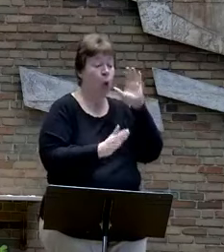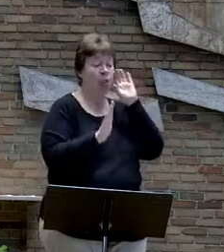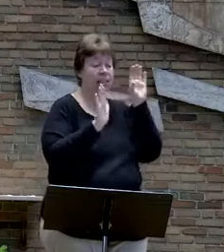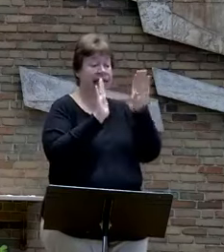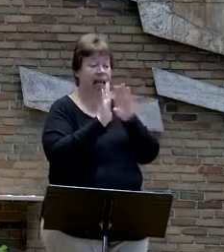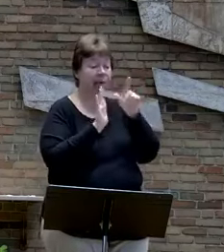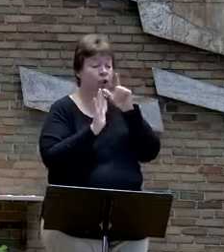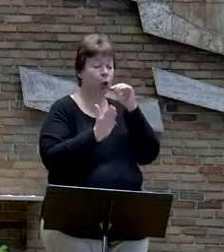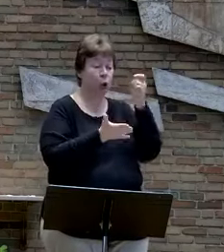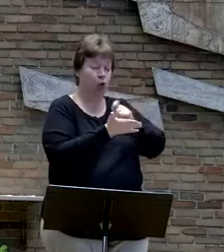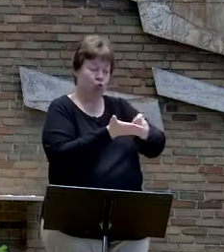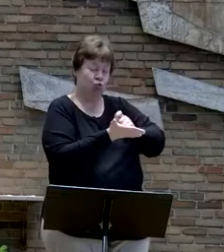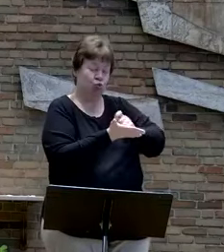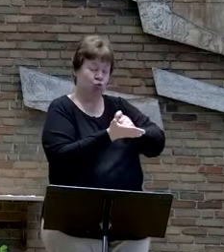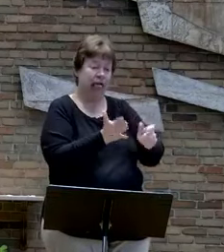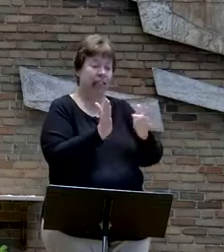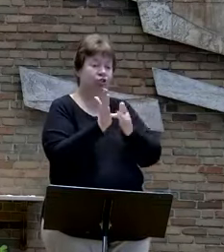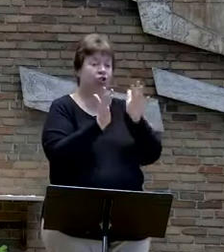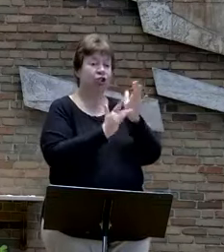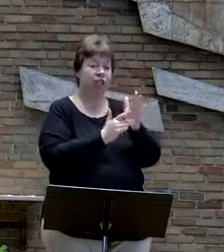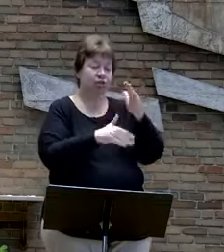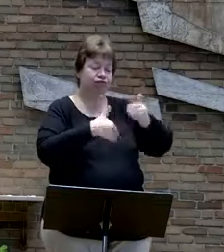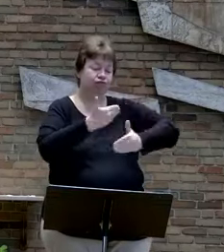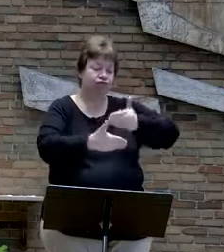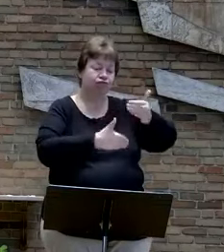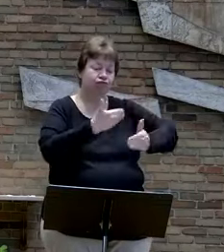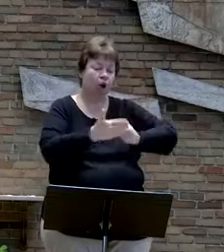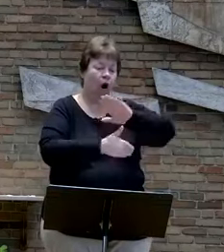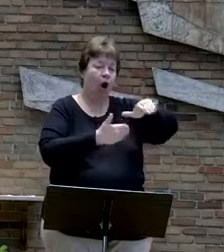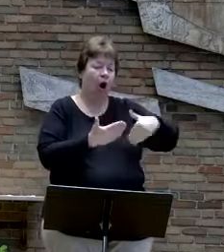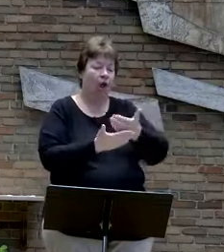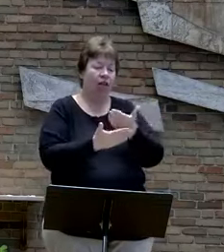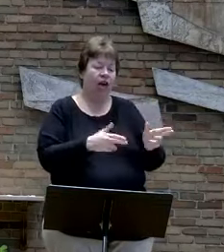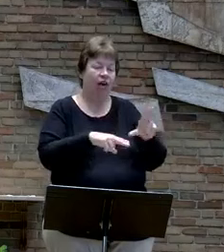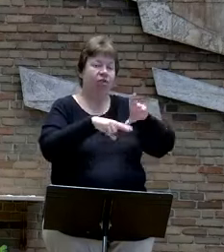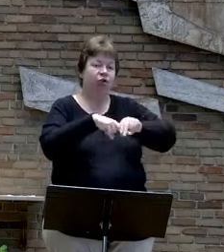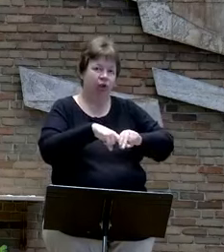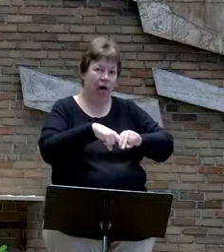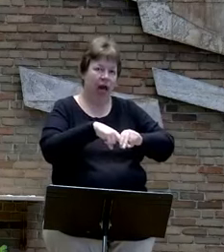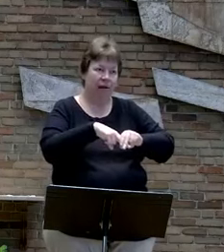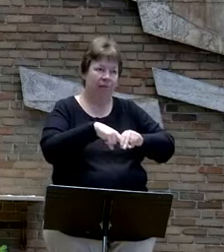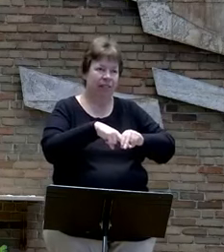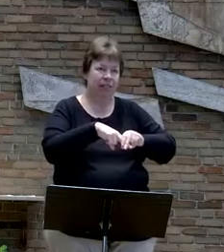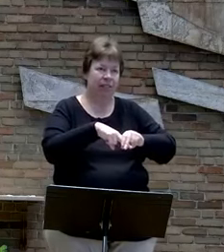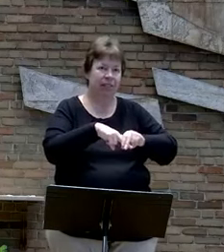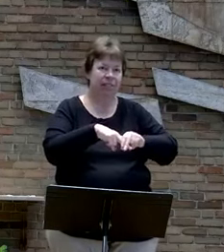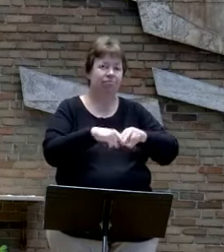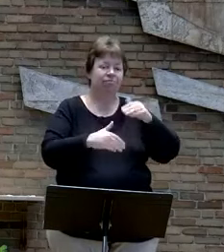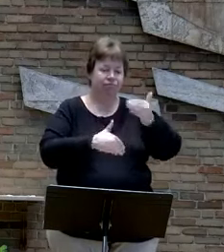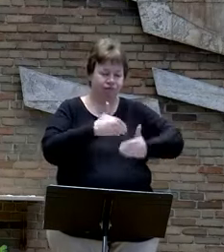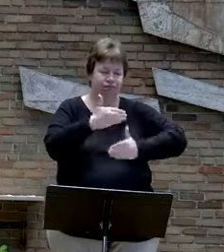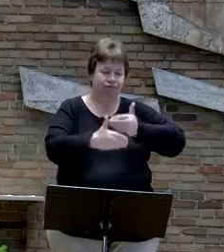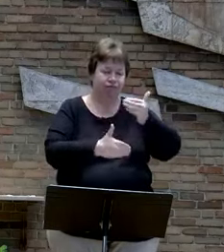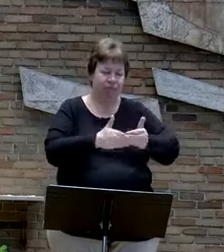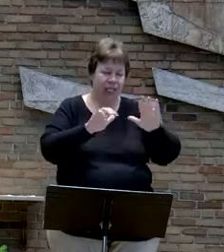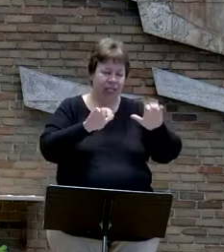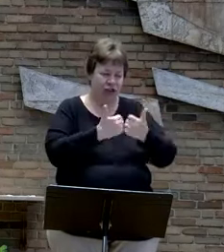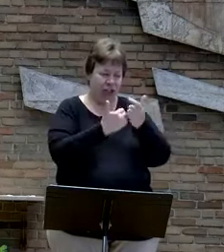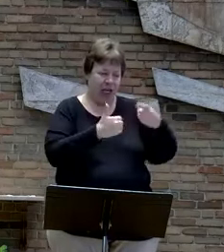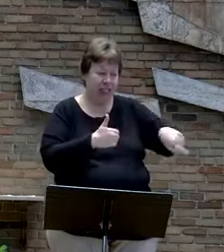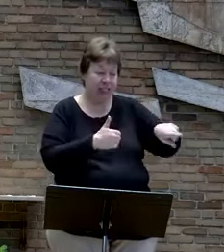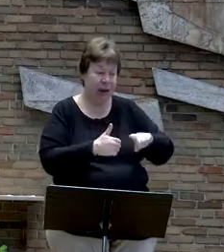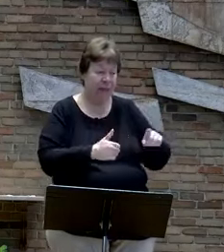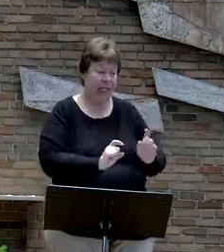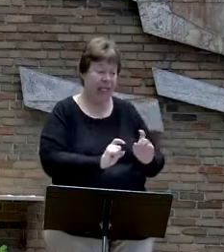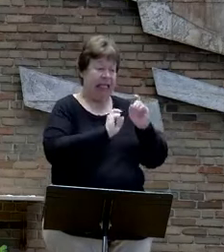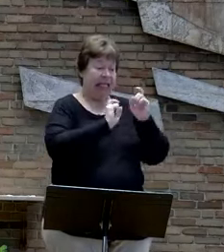coin, Jesus simply walks through all of the other snares and steps by their challenge by telling them to give to